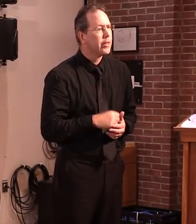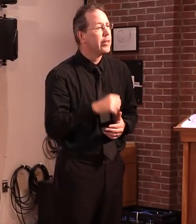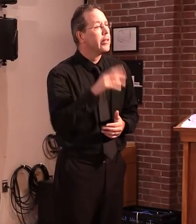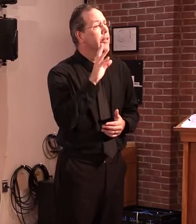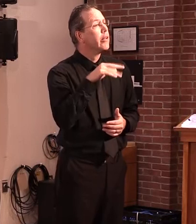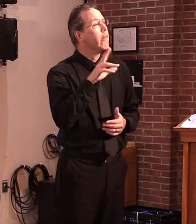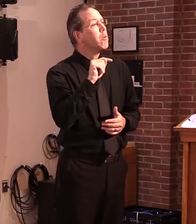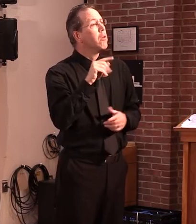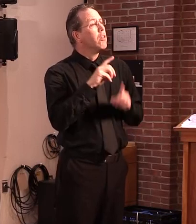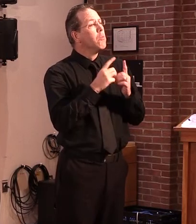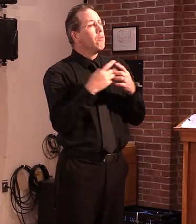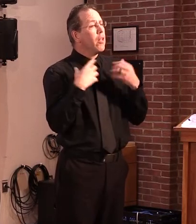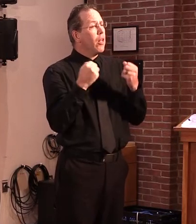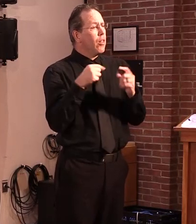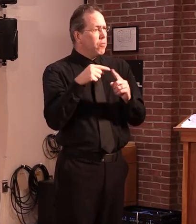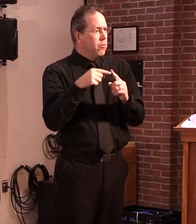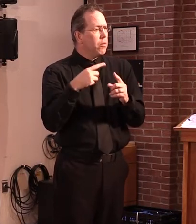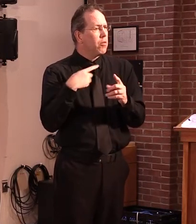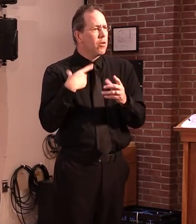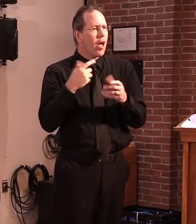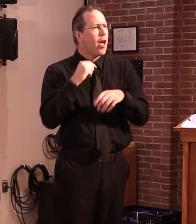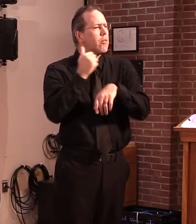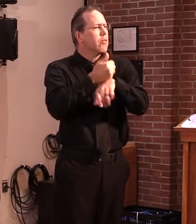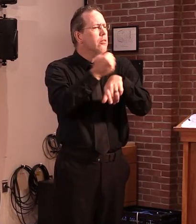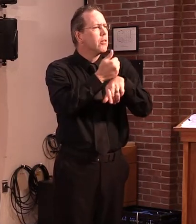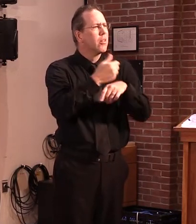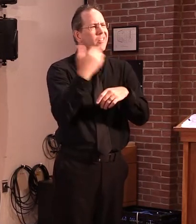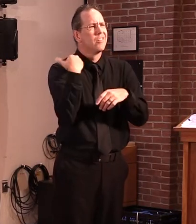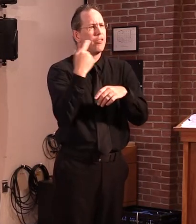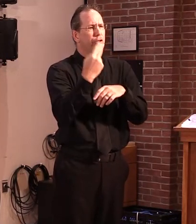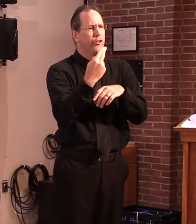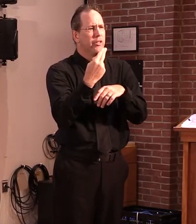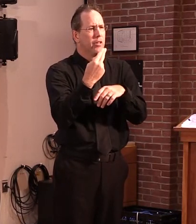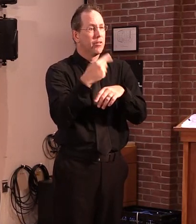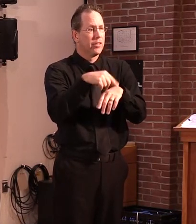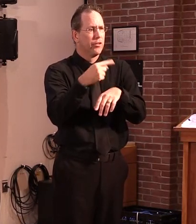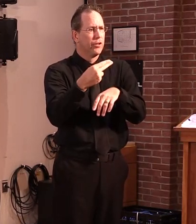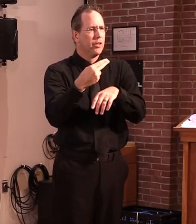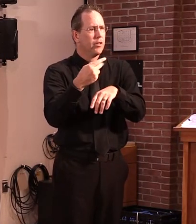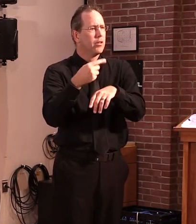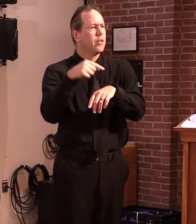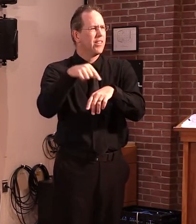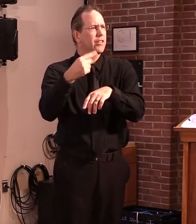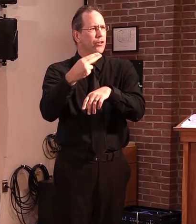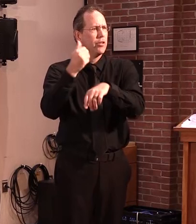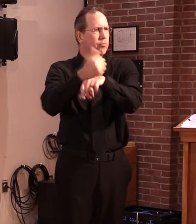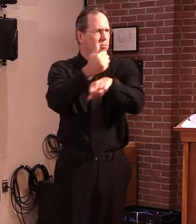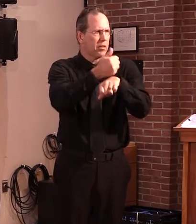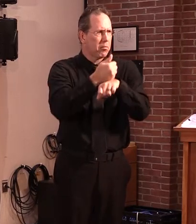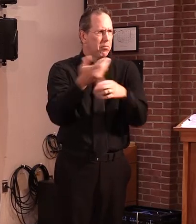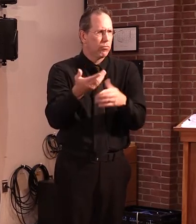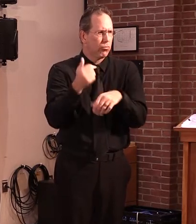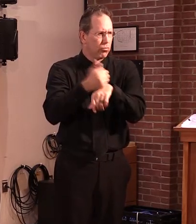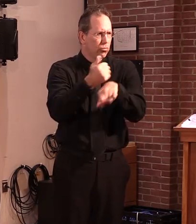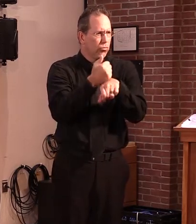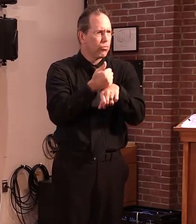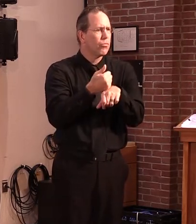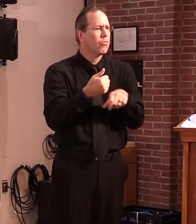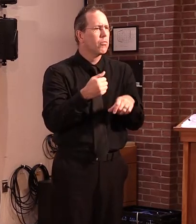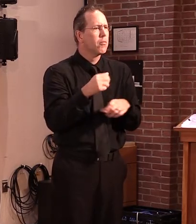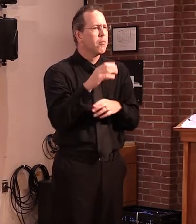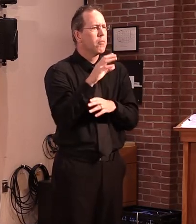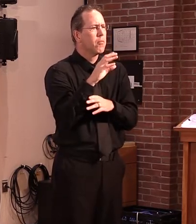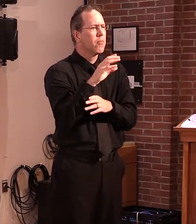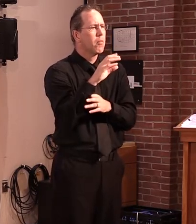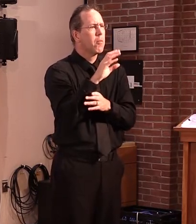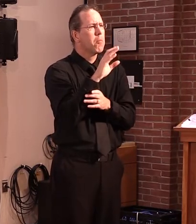Health pop-up on Thursday at the BOR Arena in Barrie. That will